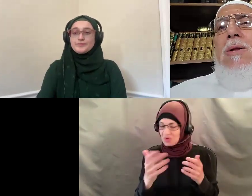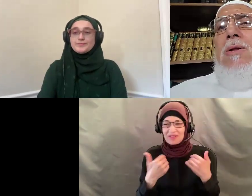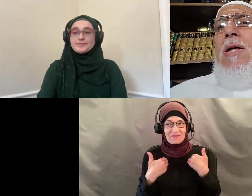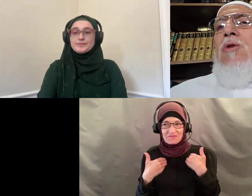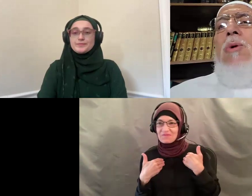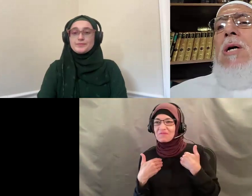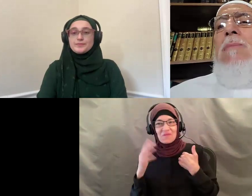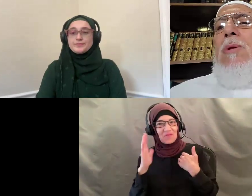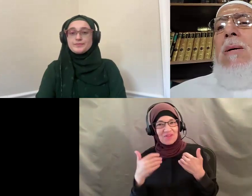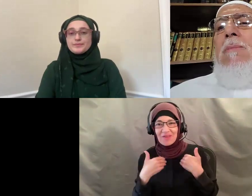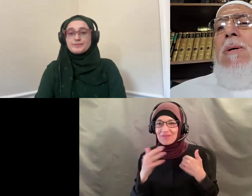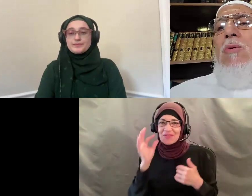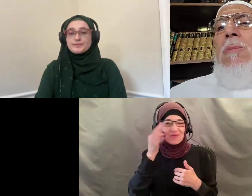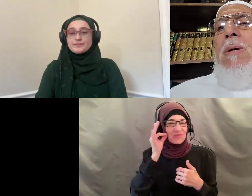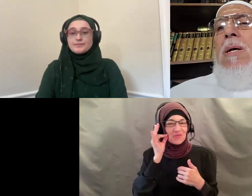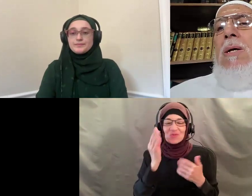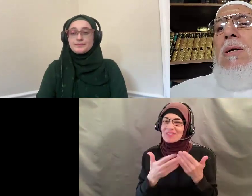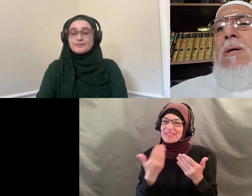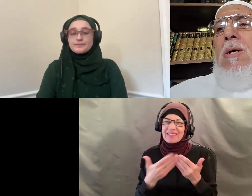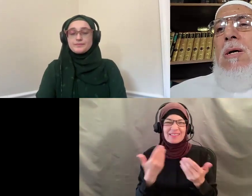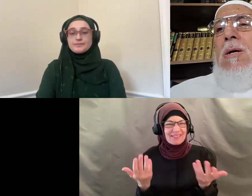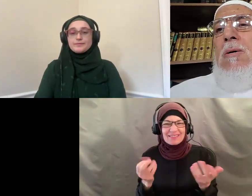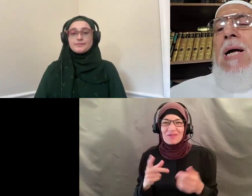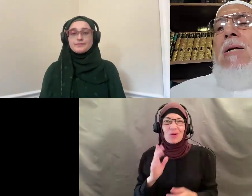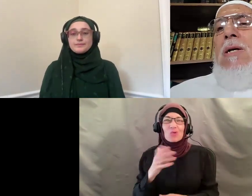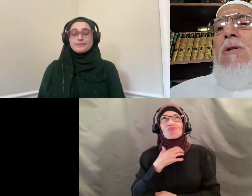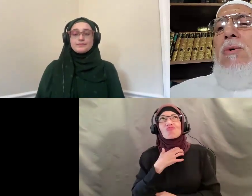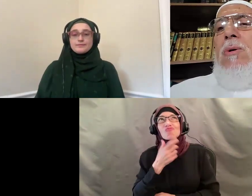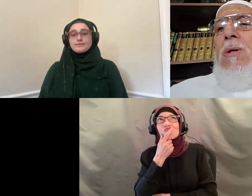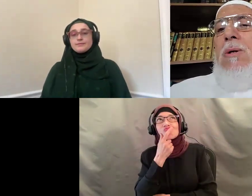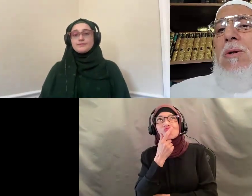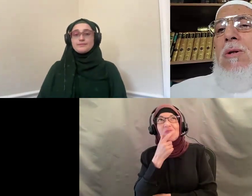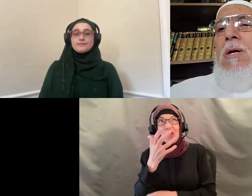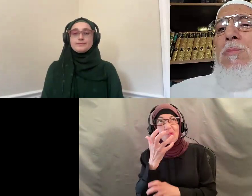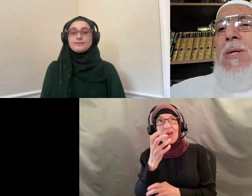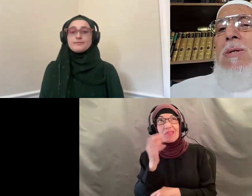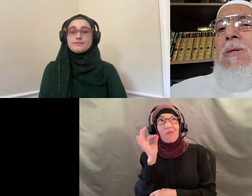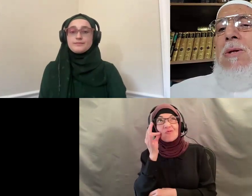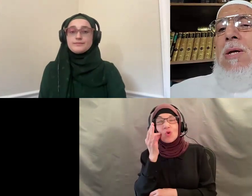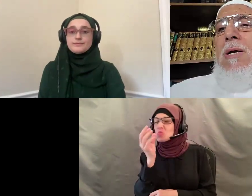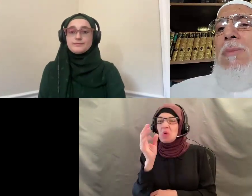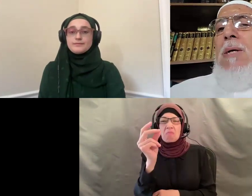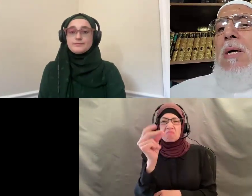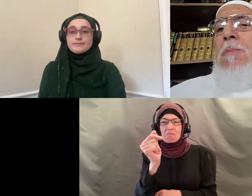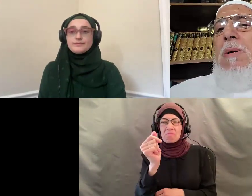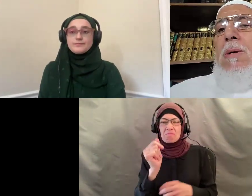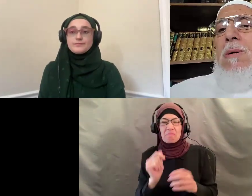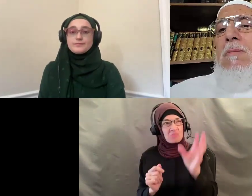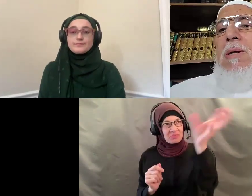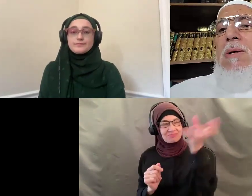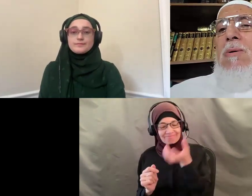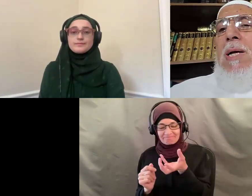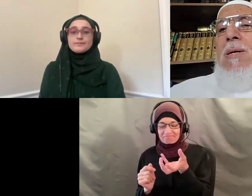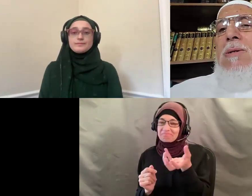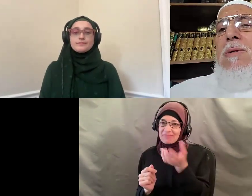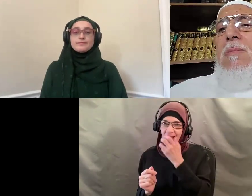and it will come to them. It will be right into their presence, they can pick it up